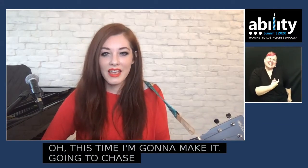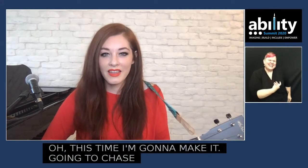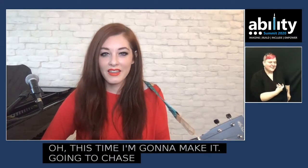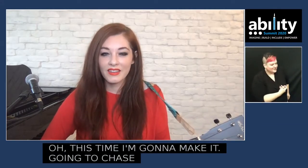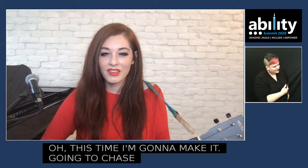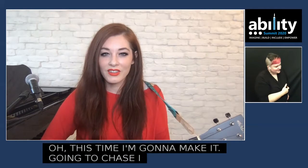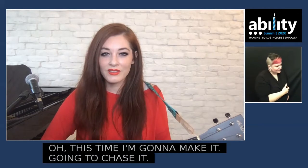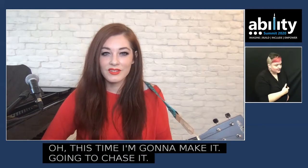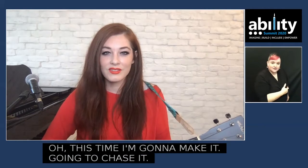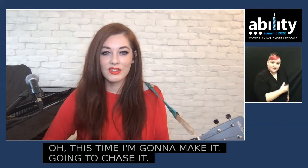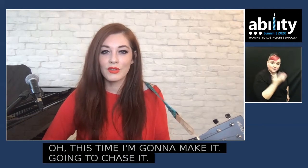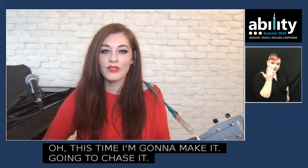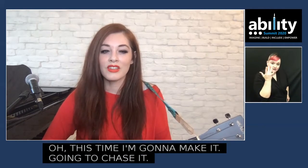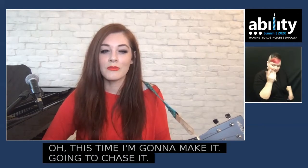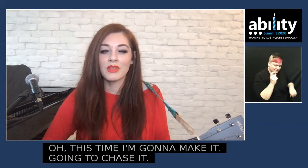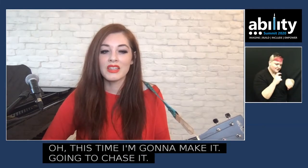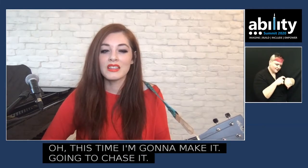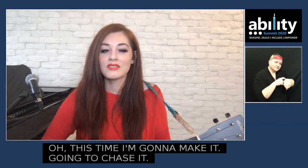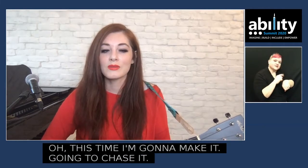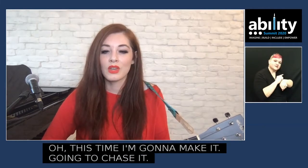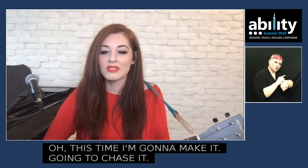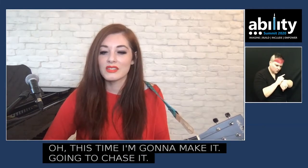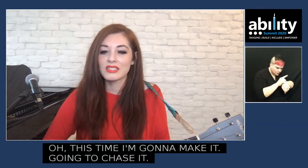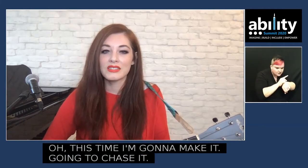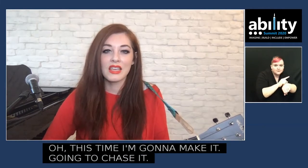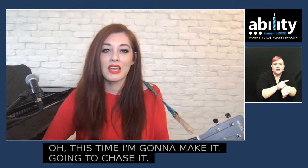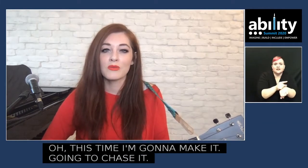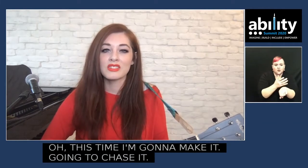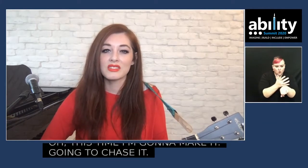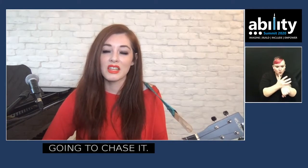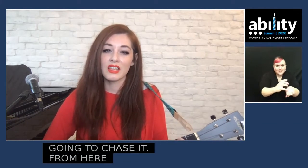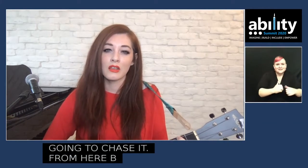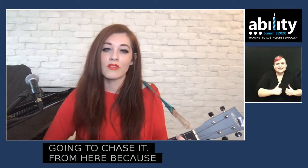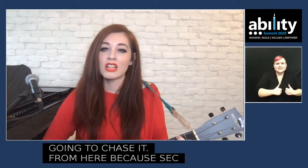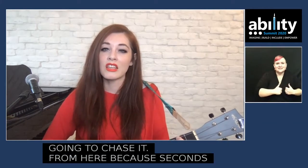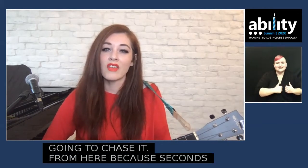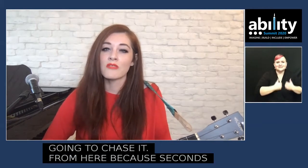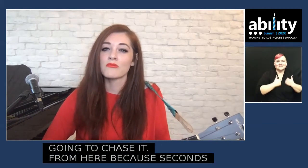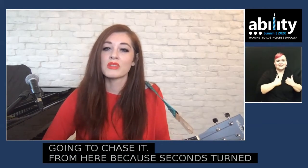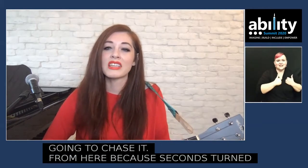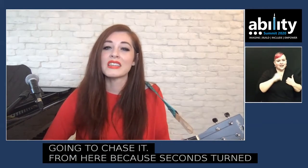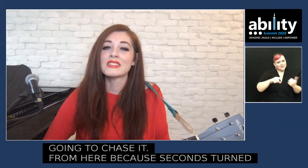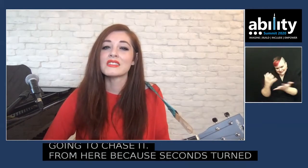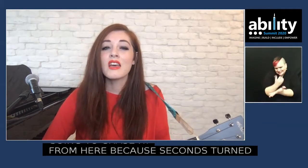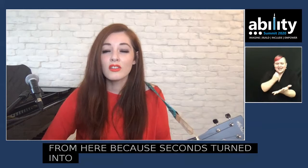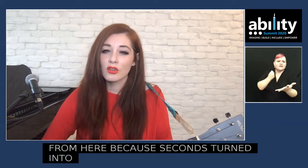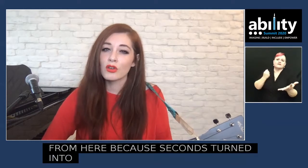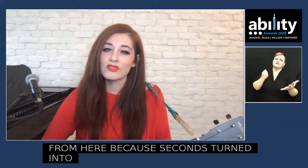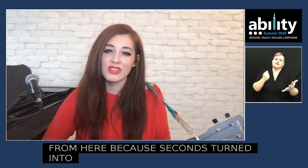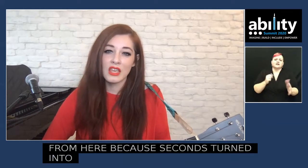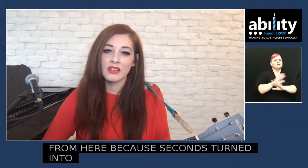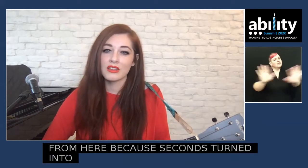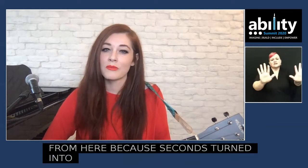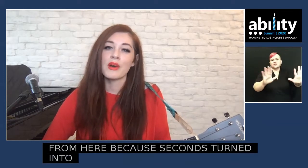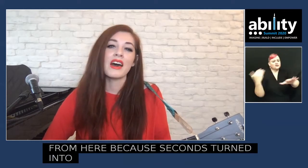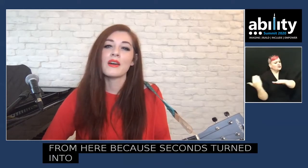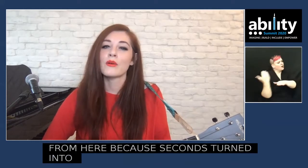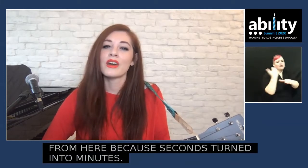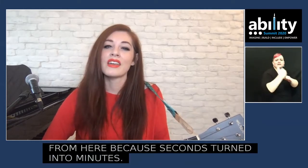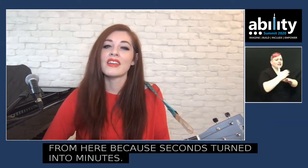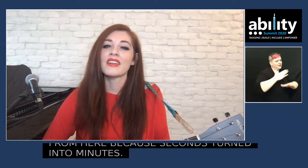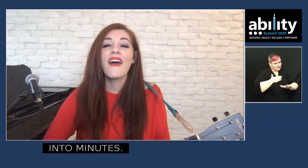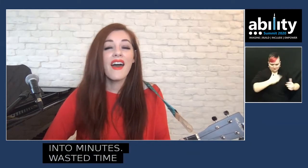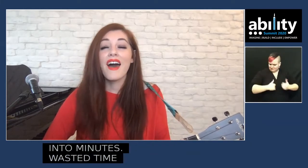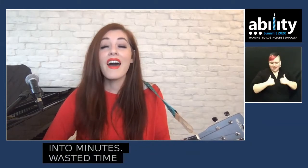'Cause seconds turned into minutes, wasted time instead of living. Please don't stand in